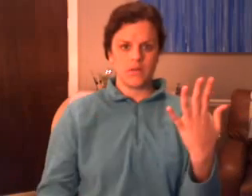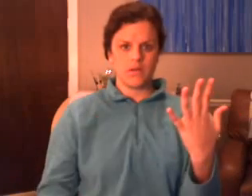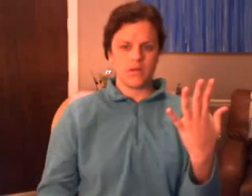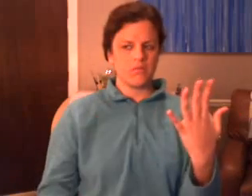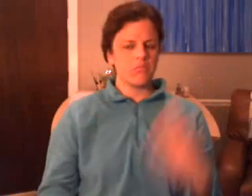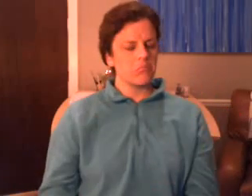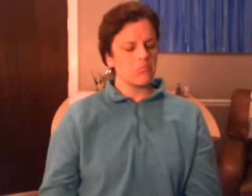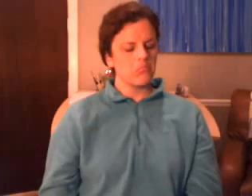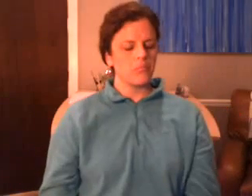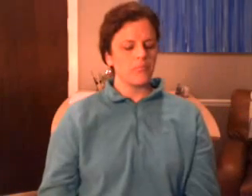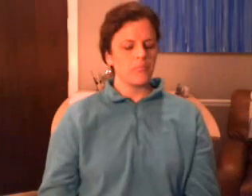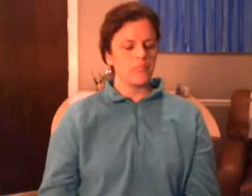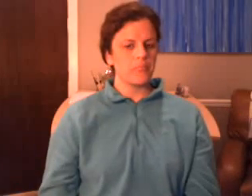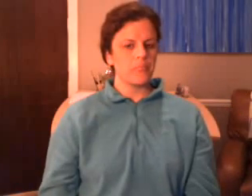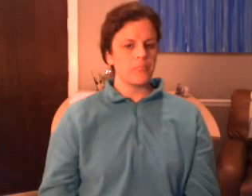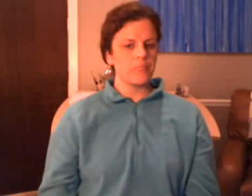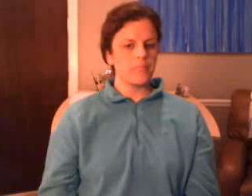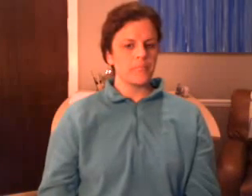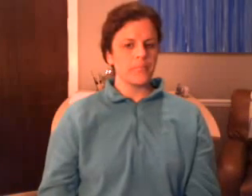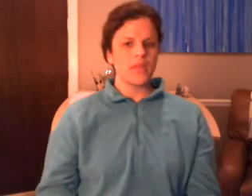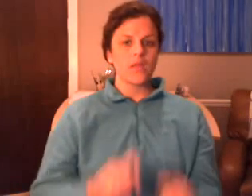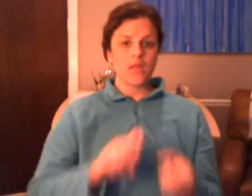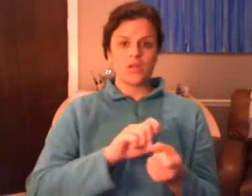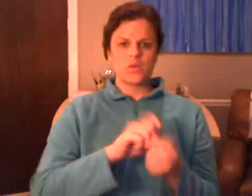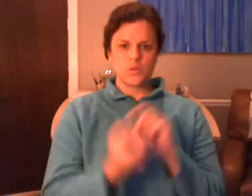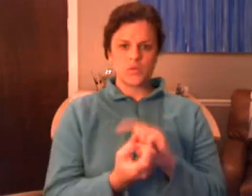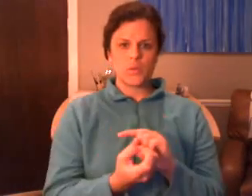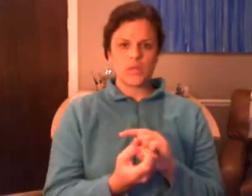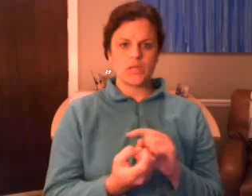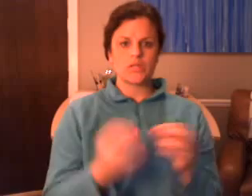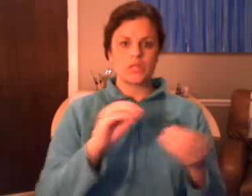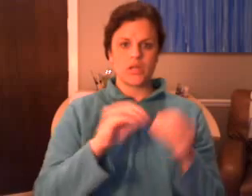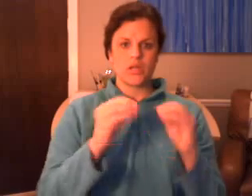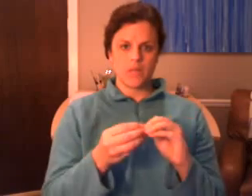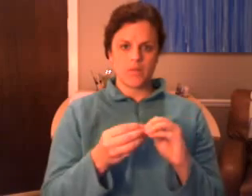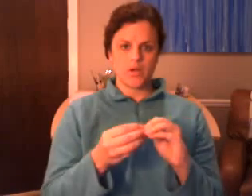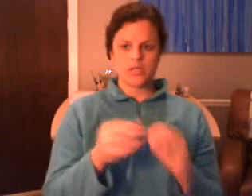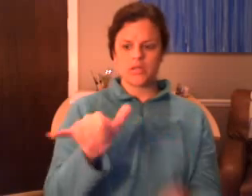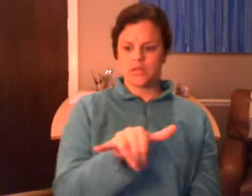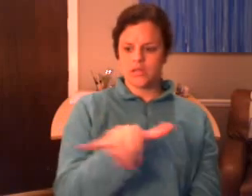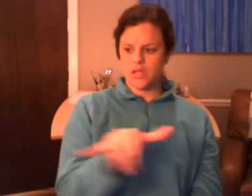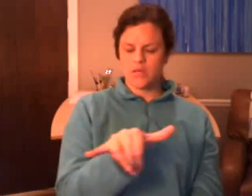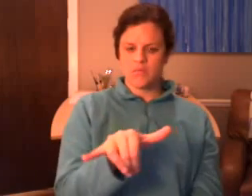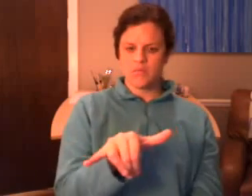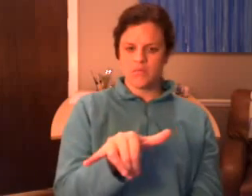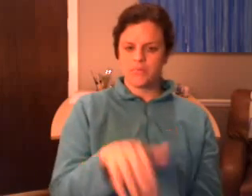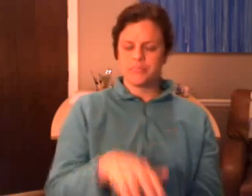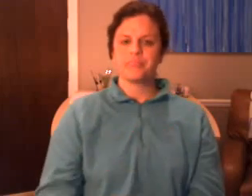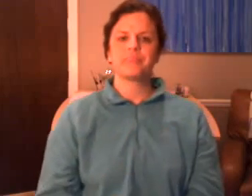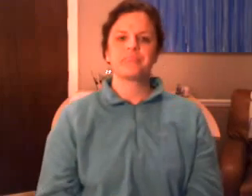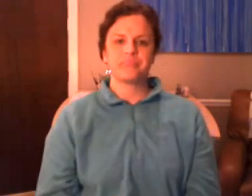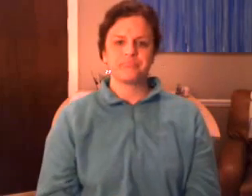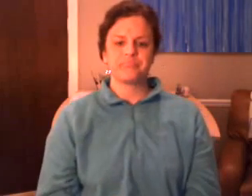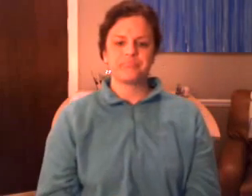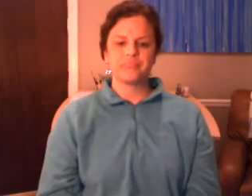Well, we're not going to see that. Can you switch the two numbers and get the same answer? Well, let's try that. I'm going to try it in a different color so we don't get all confused. So let's start